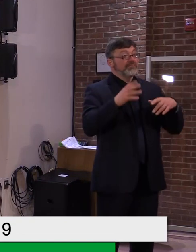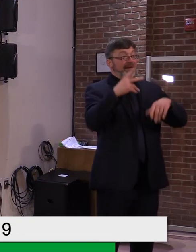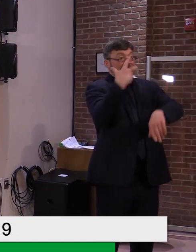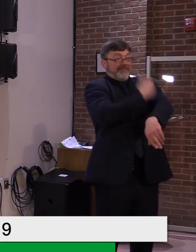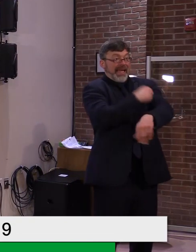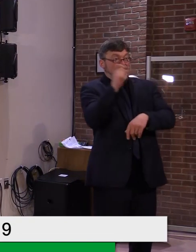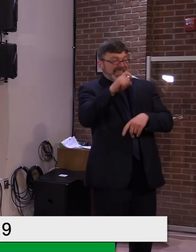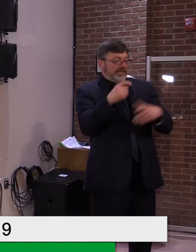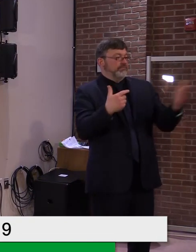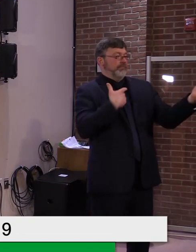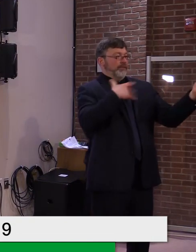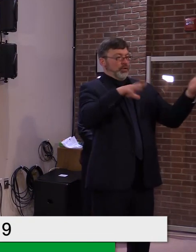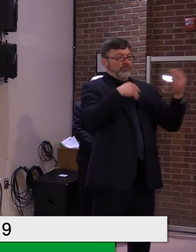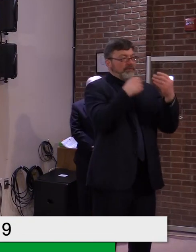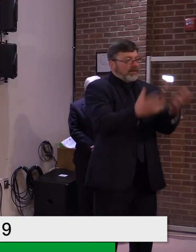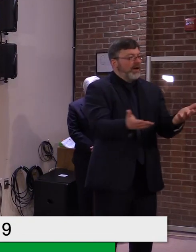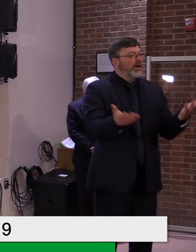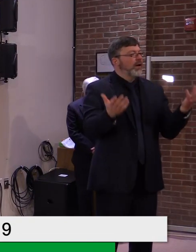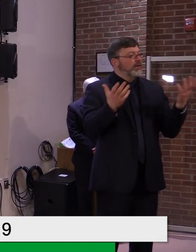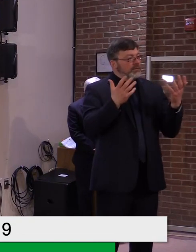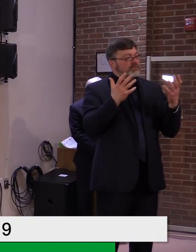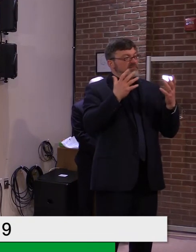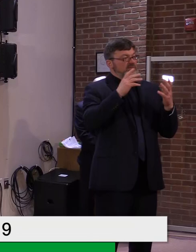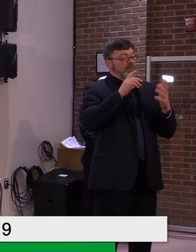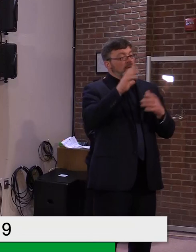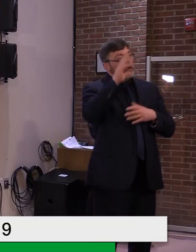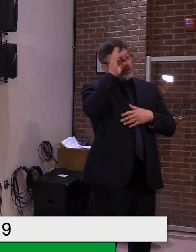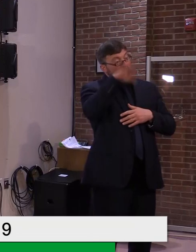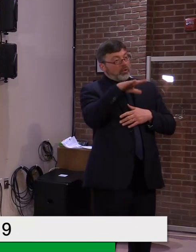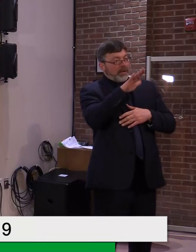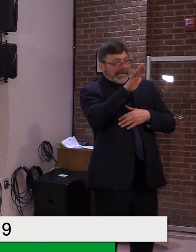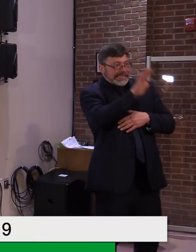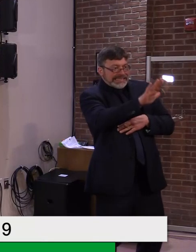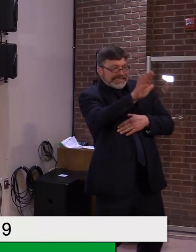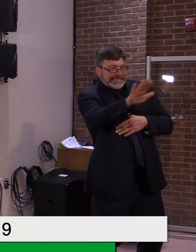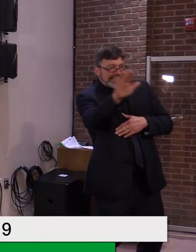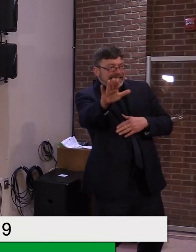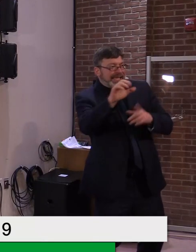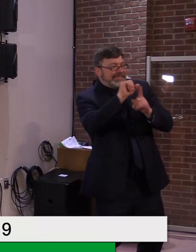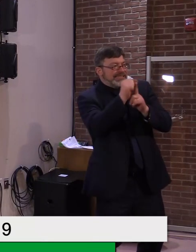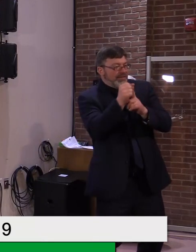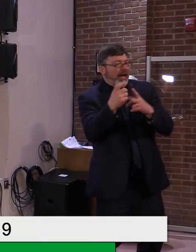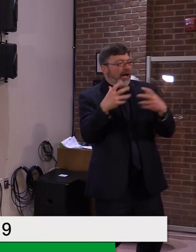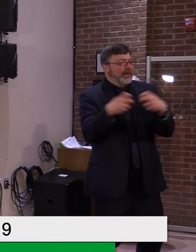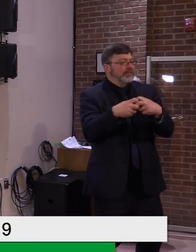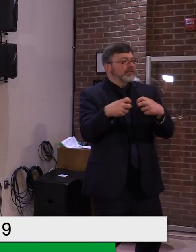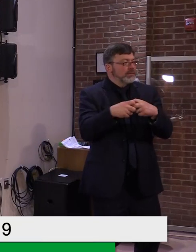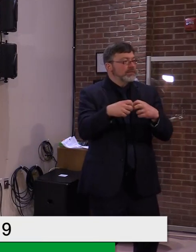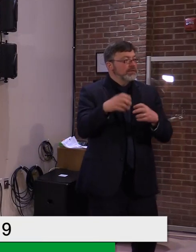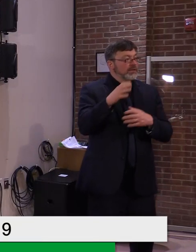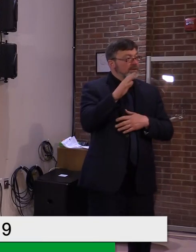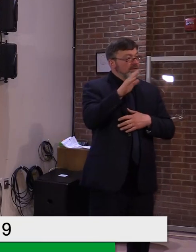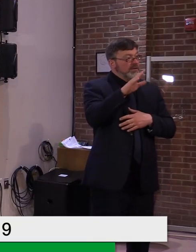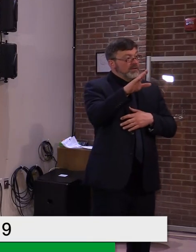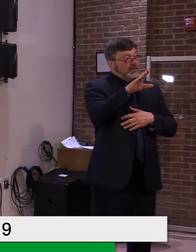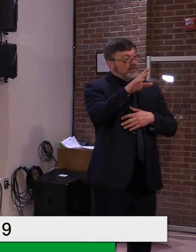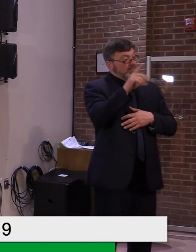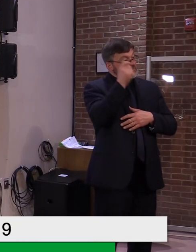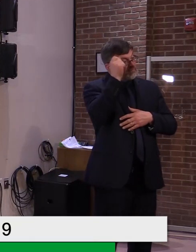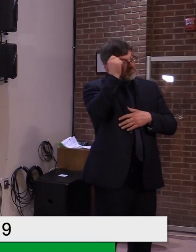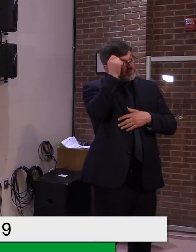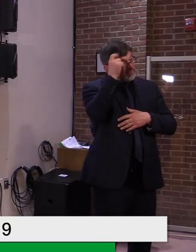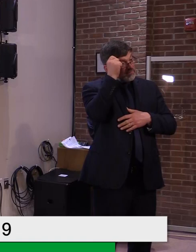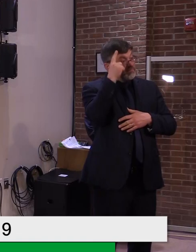because every situation is different to force them back to work, but it's not going to be long. Again, we are at a